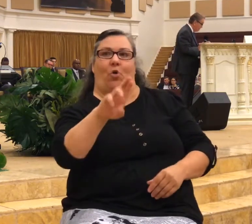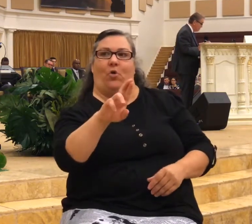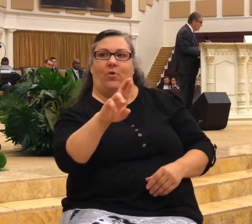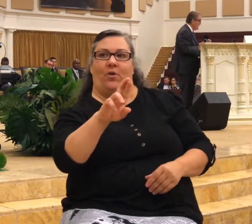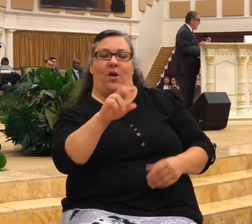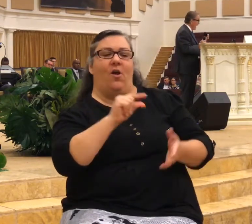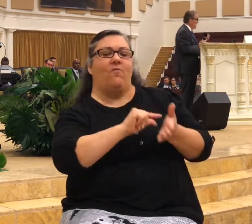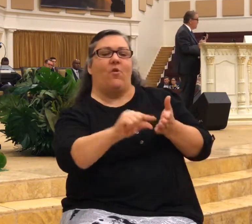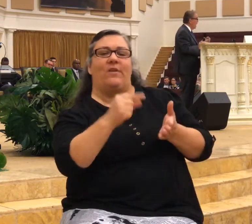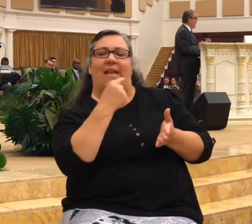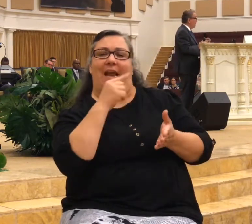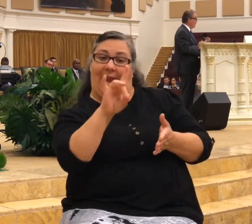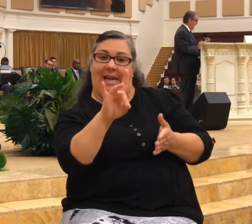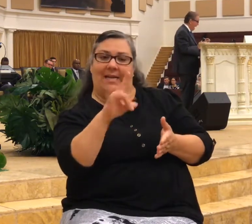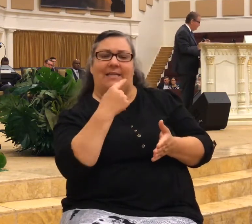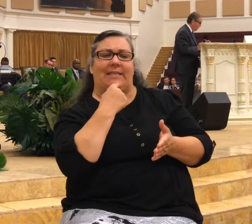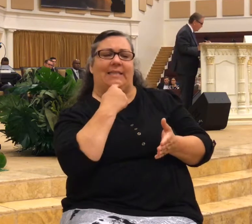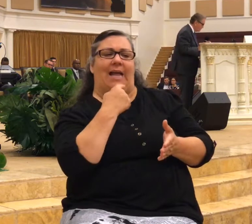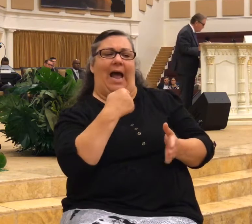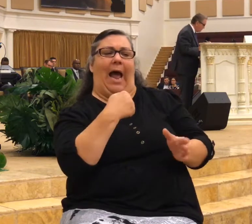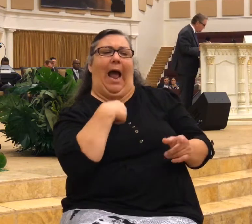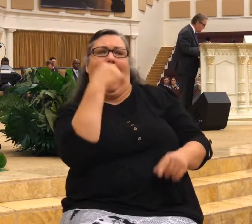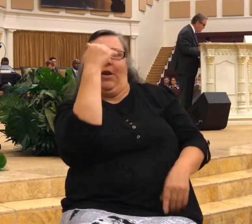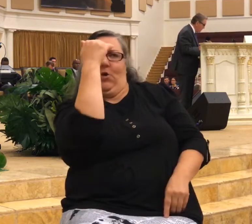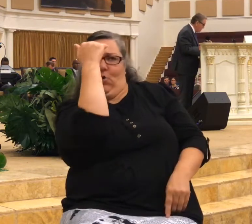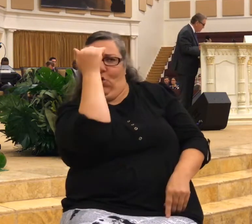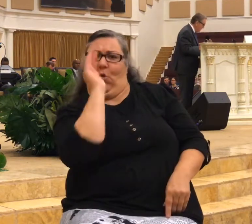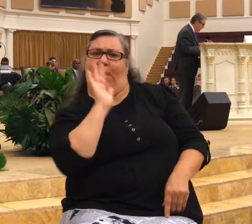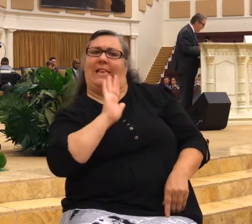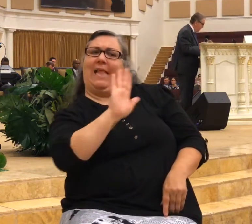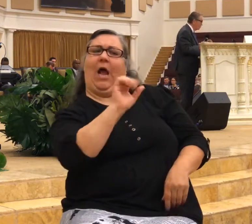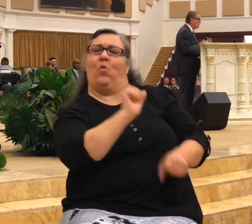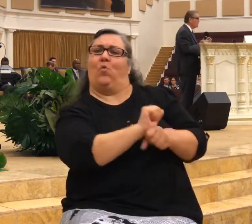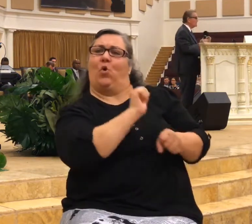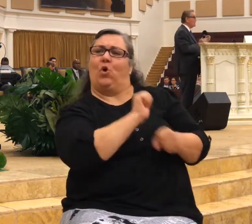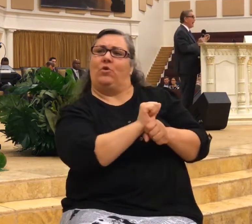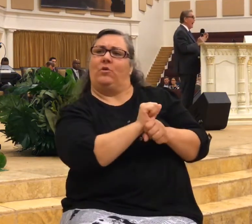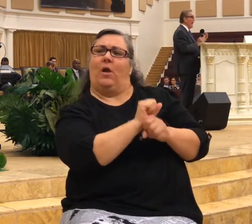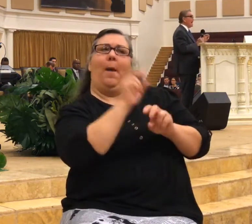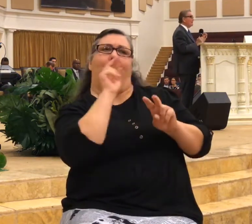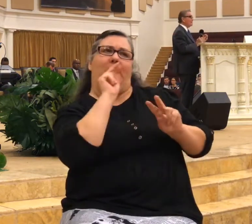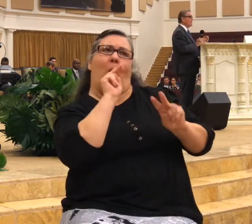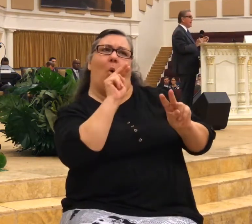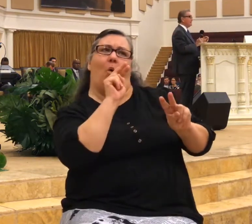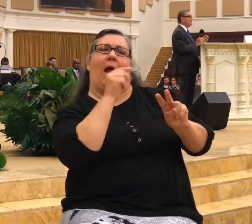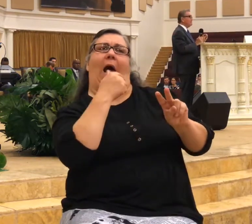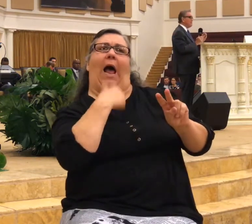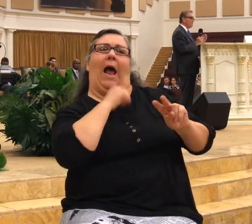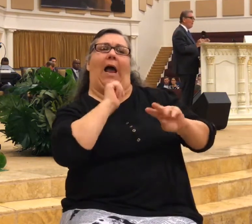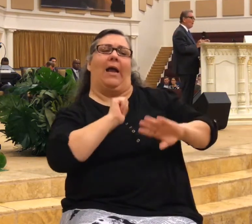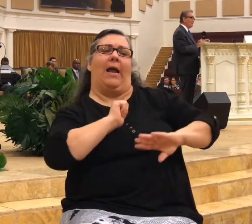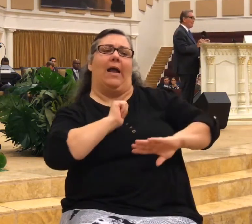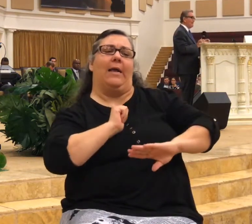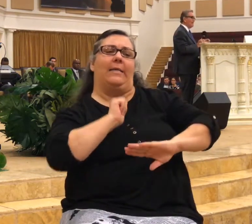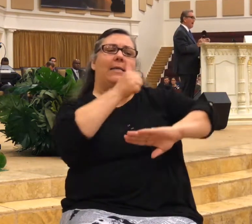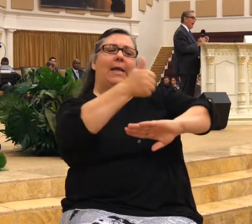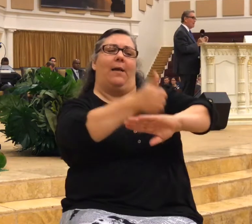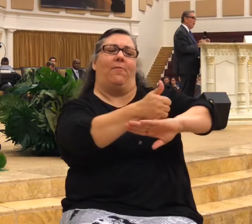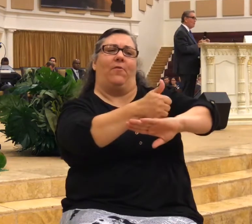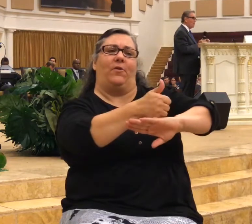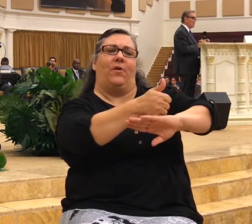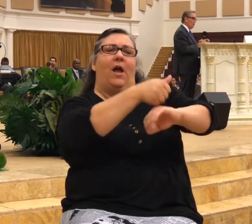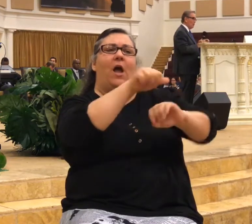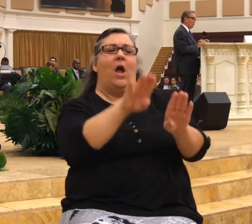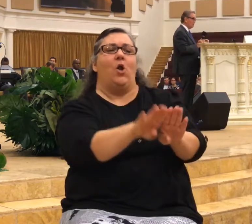8, I know thy works. Behold, I have set before thee